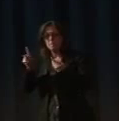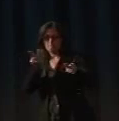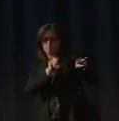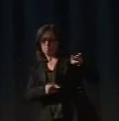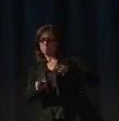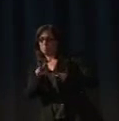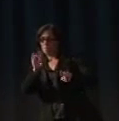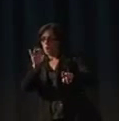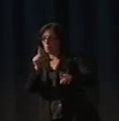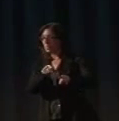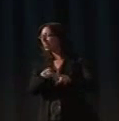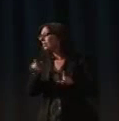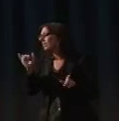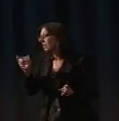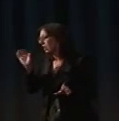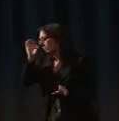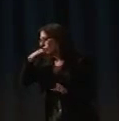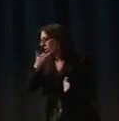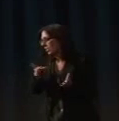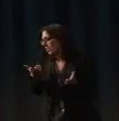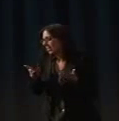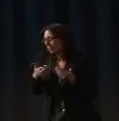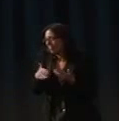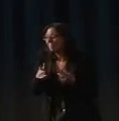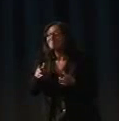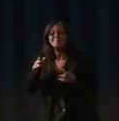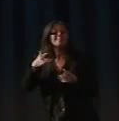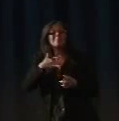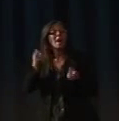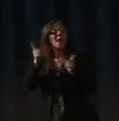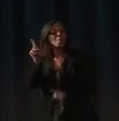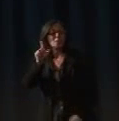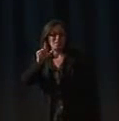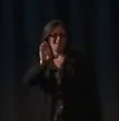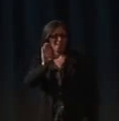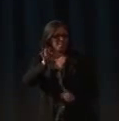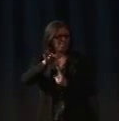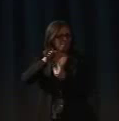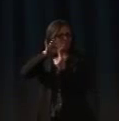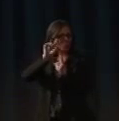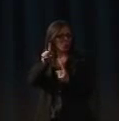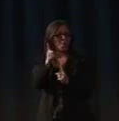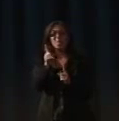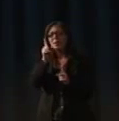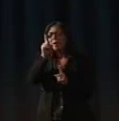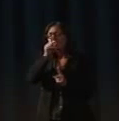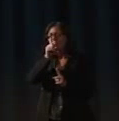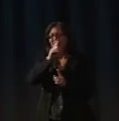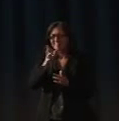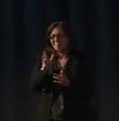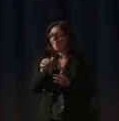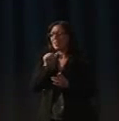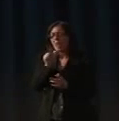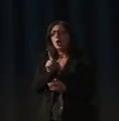in a laboratory situation, a highly artificial situation, where you find ourselves faced with a subject,